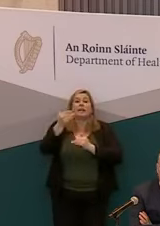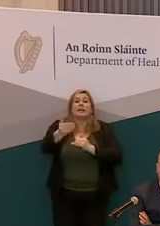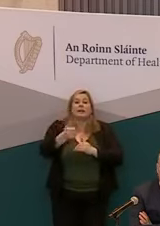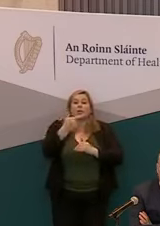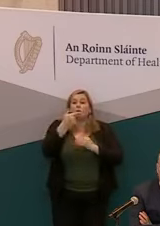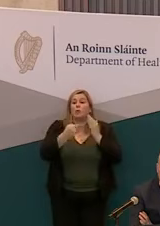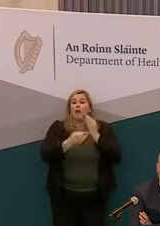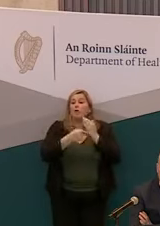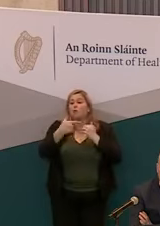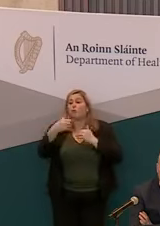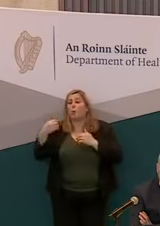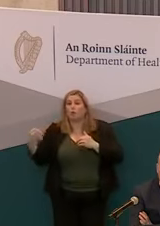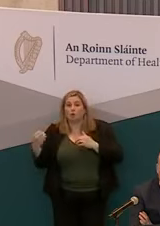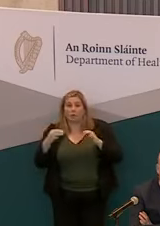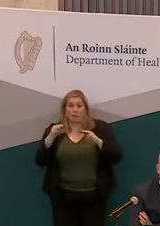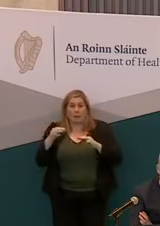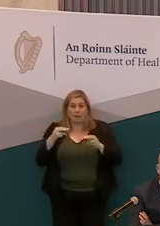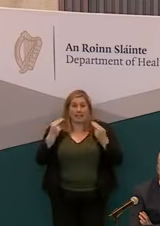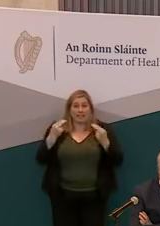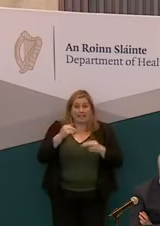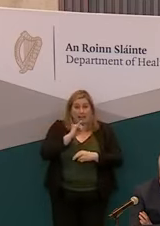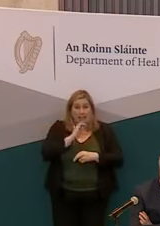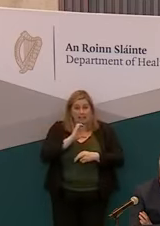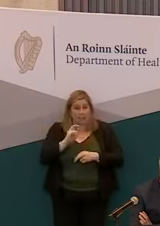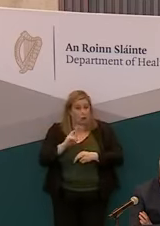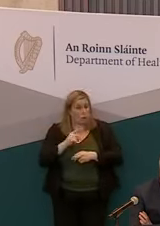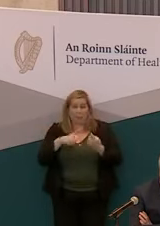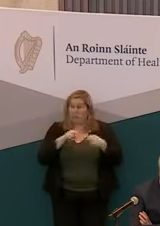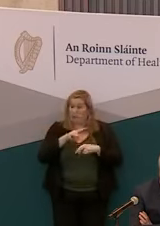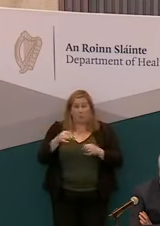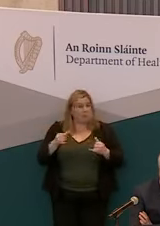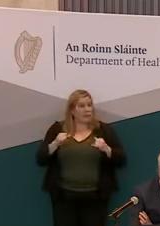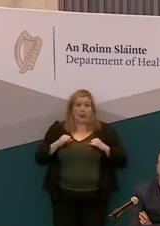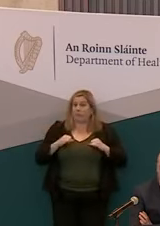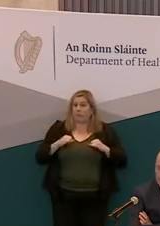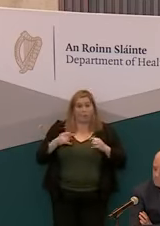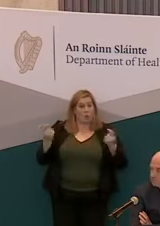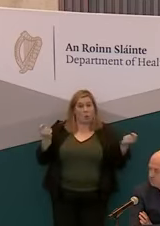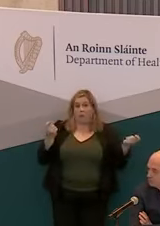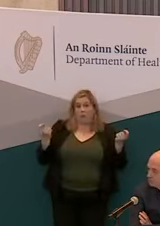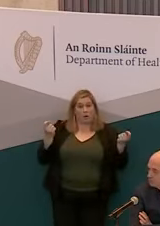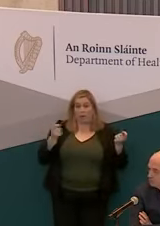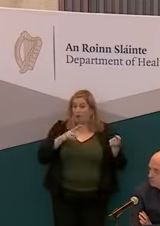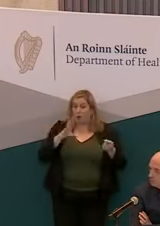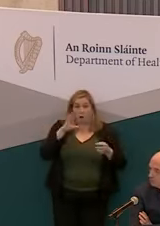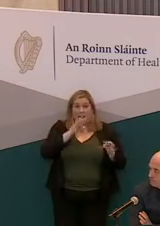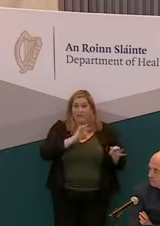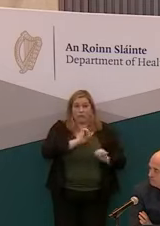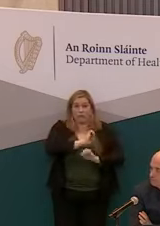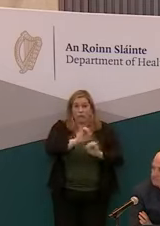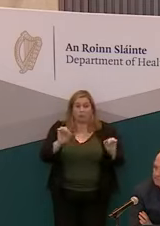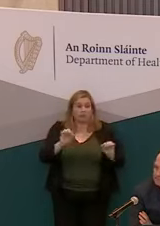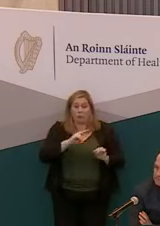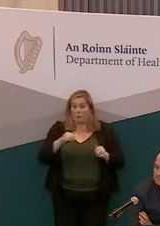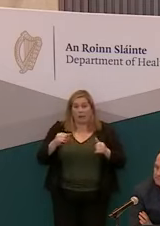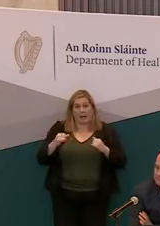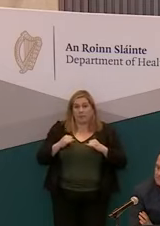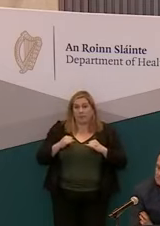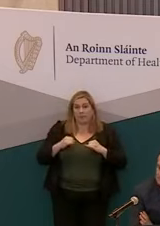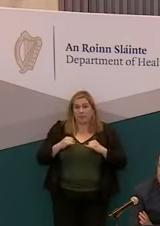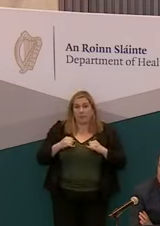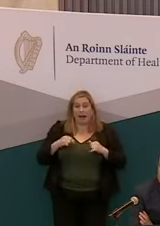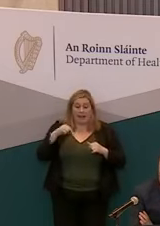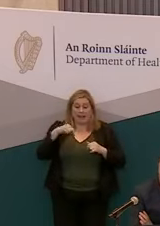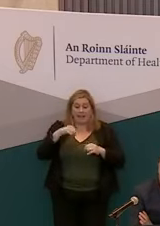people requiring critical care, and we wouldn't be able to look after them. And even if we were, this day next week, we would be looking